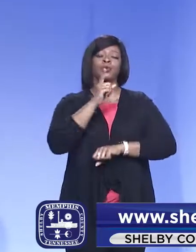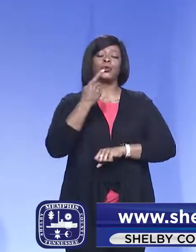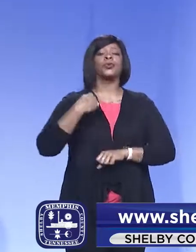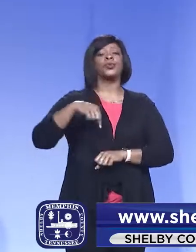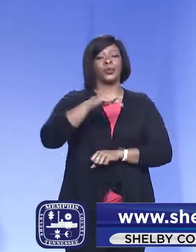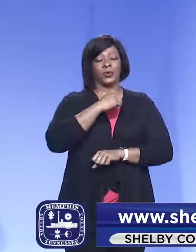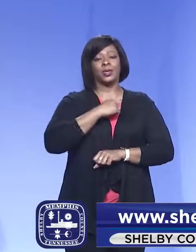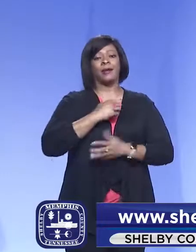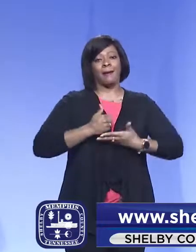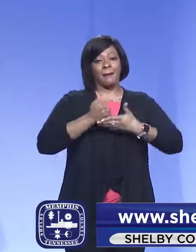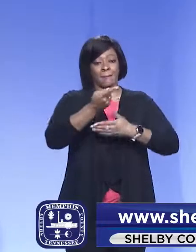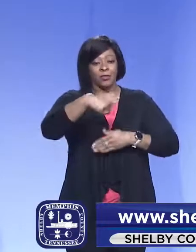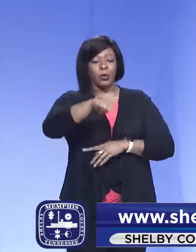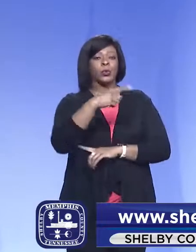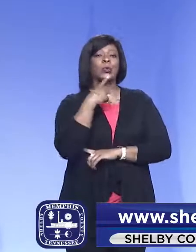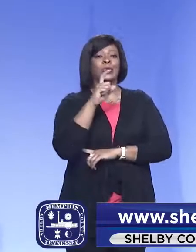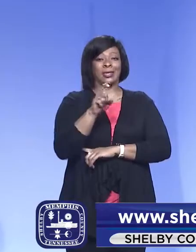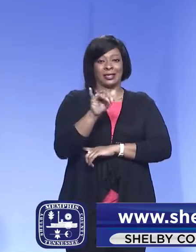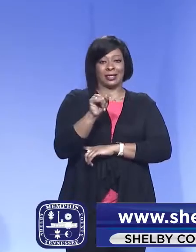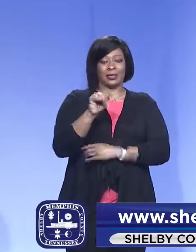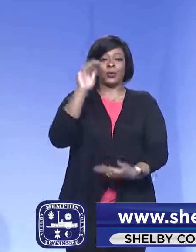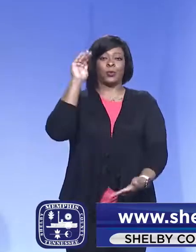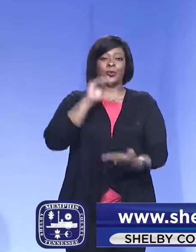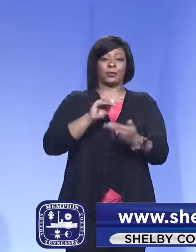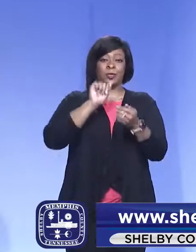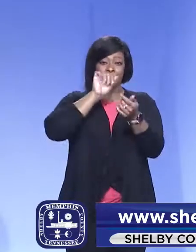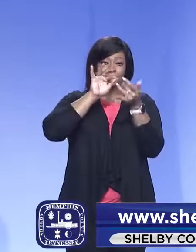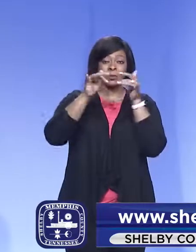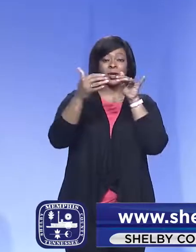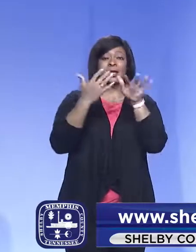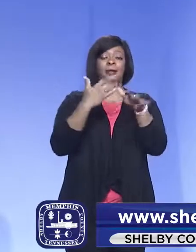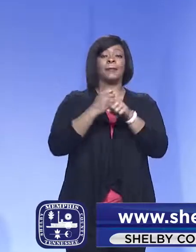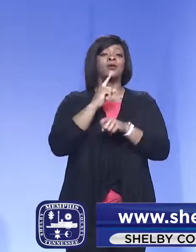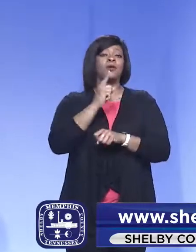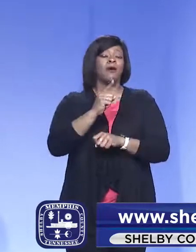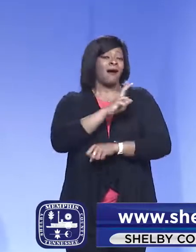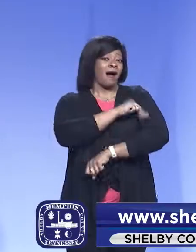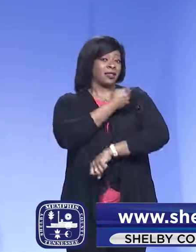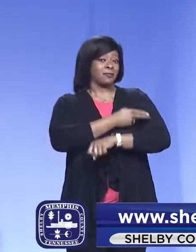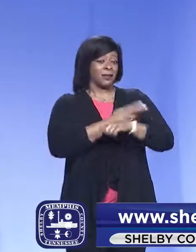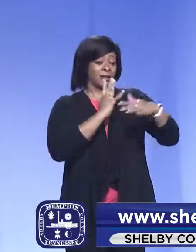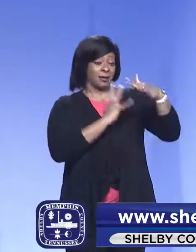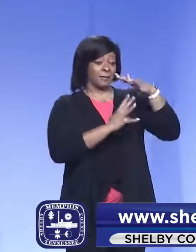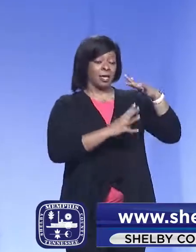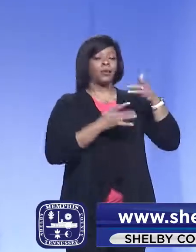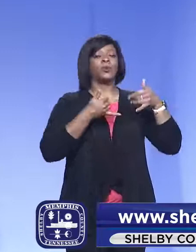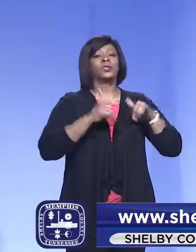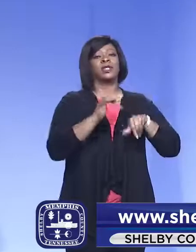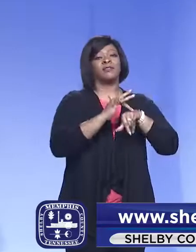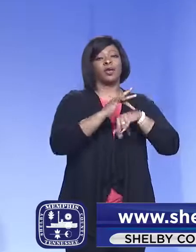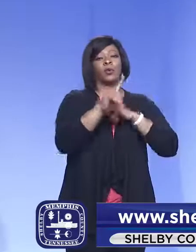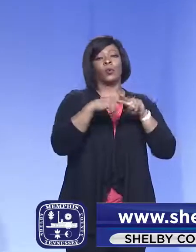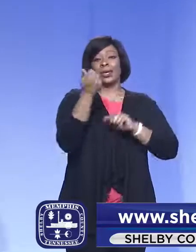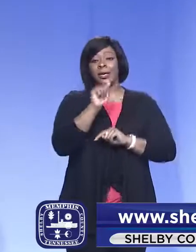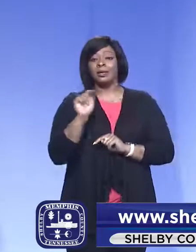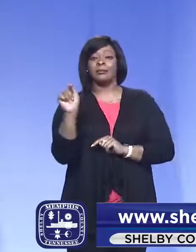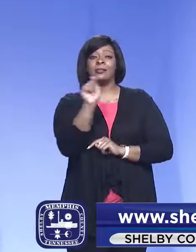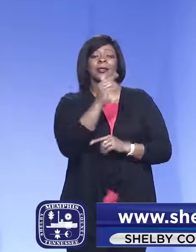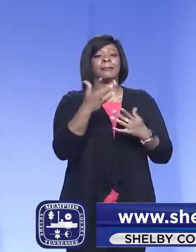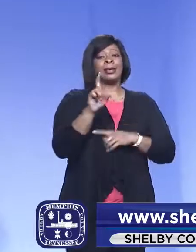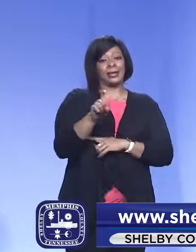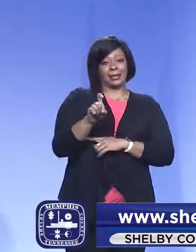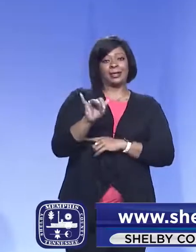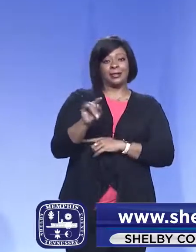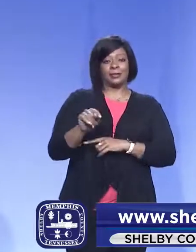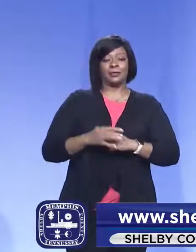we help those in need, reduce the spread, and make sure that our hospital capacity is available when any one of us may need